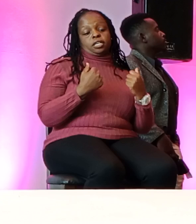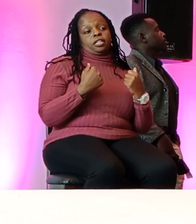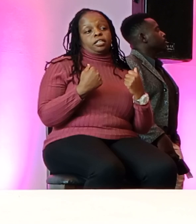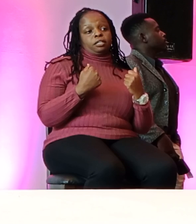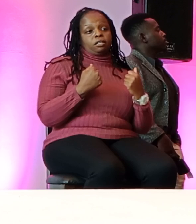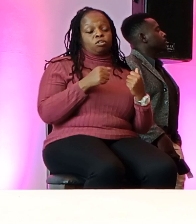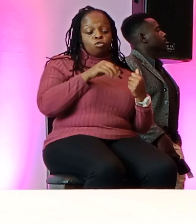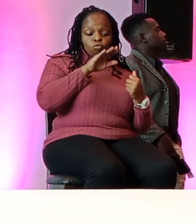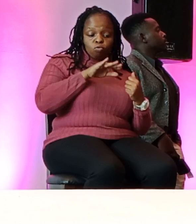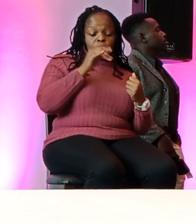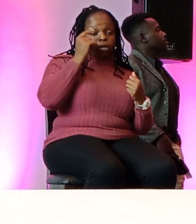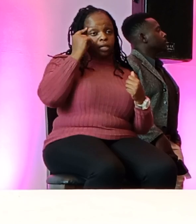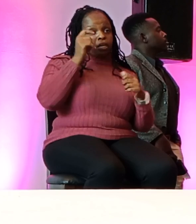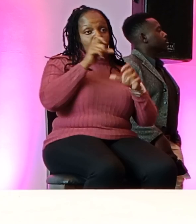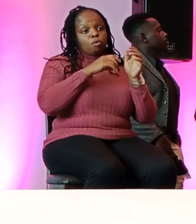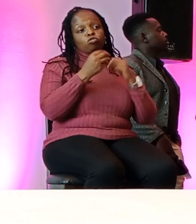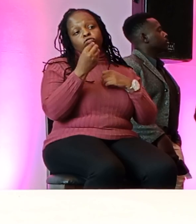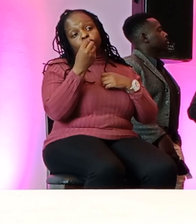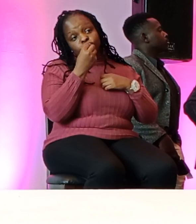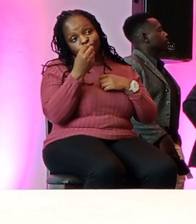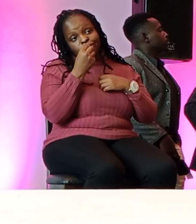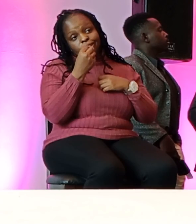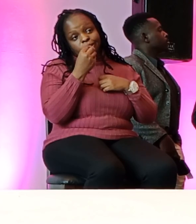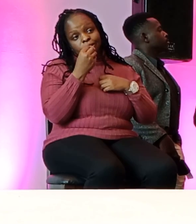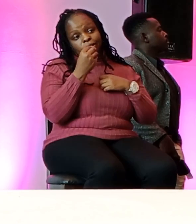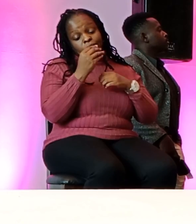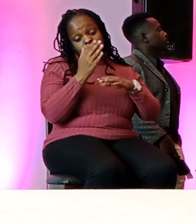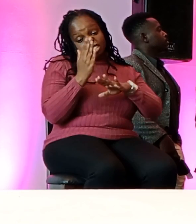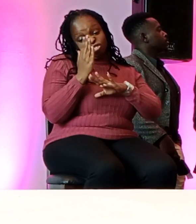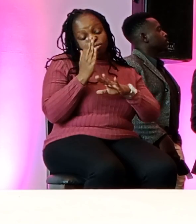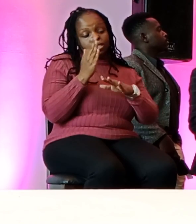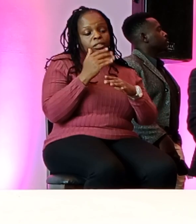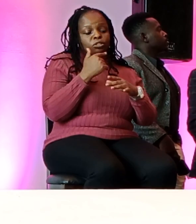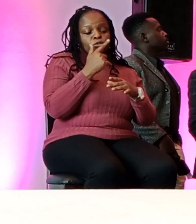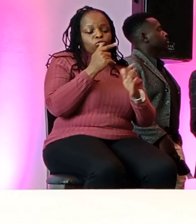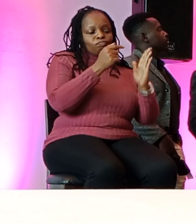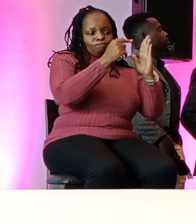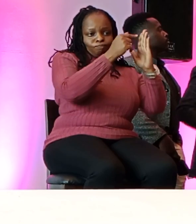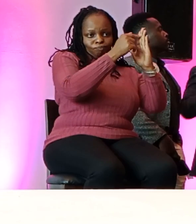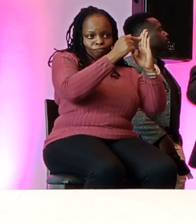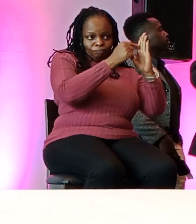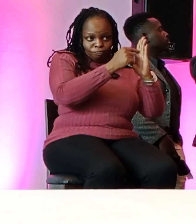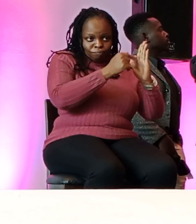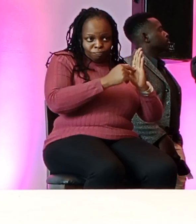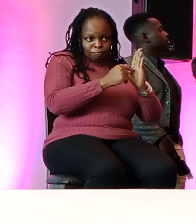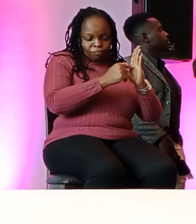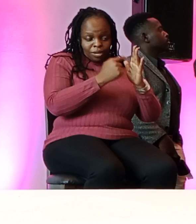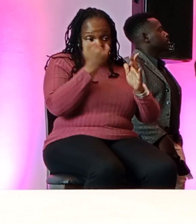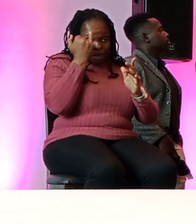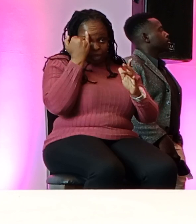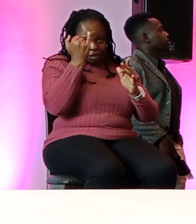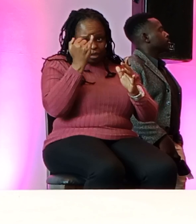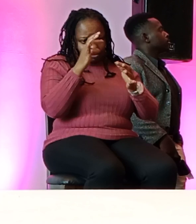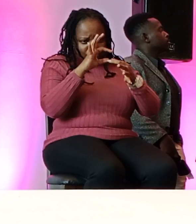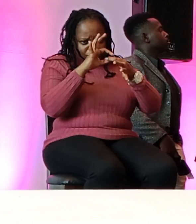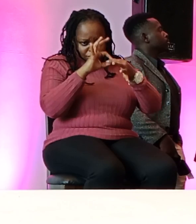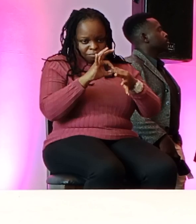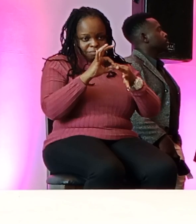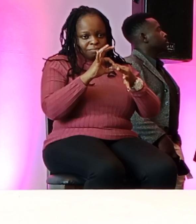woman will think about food security first. So those perspectives combined